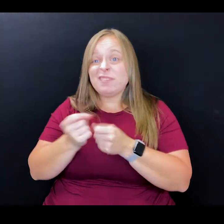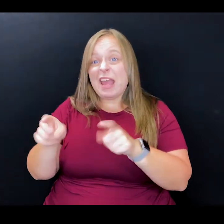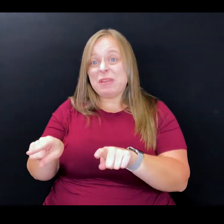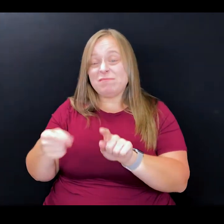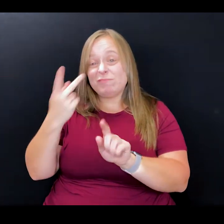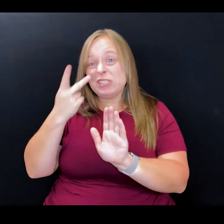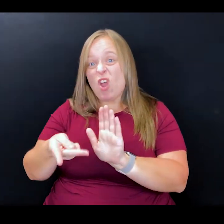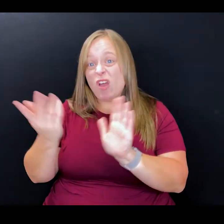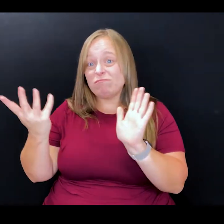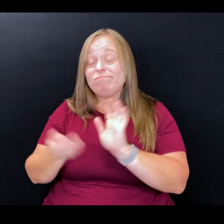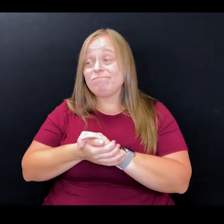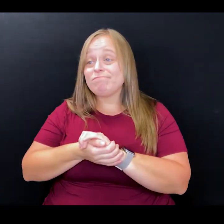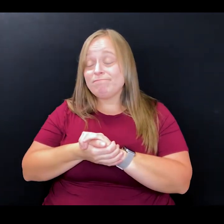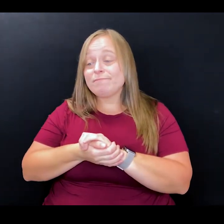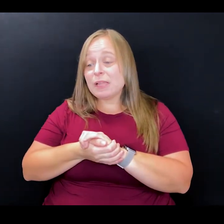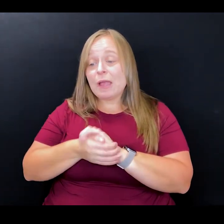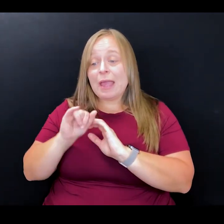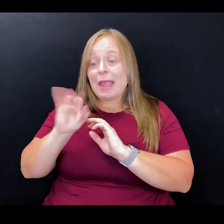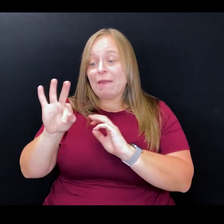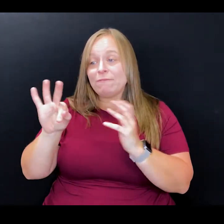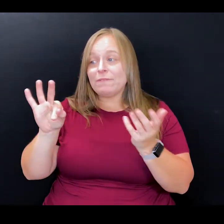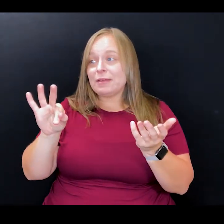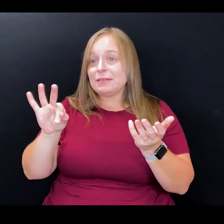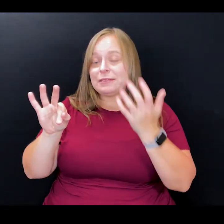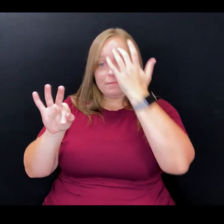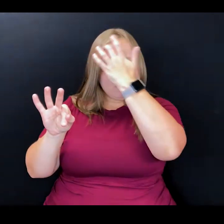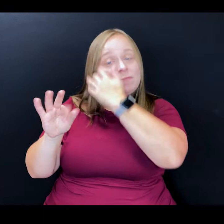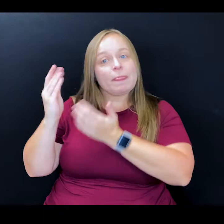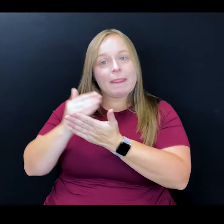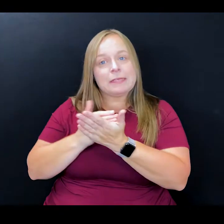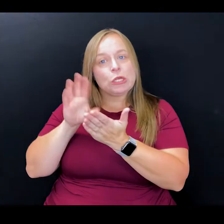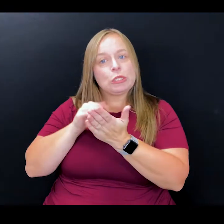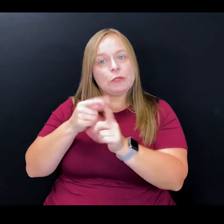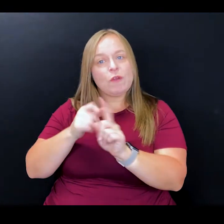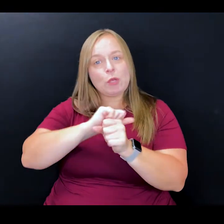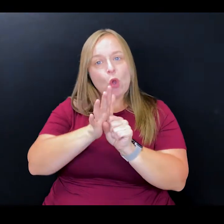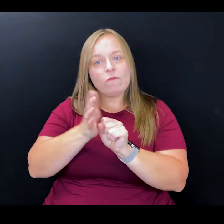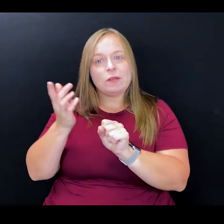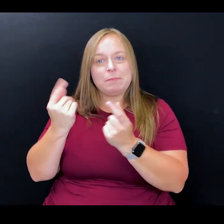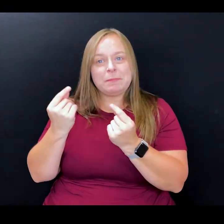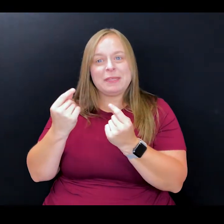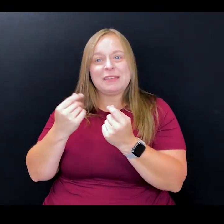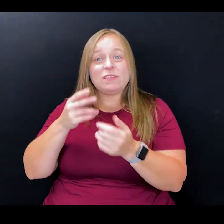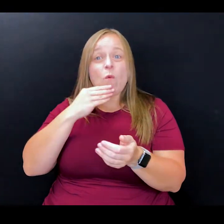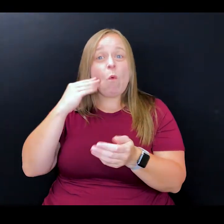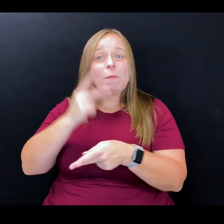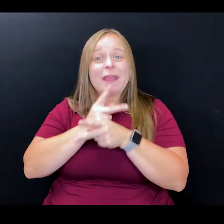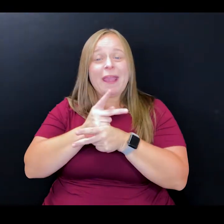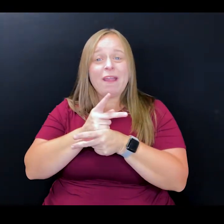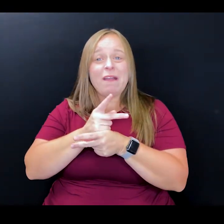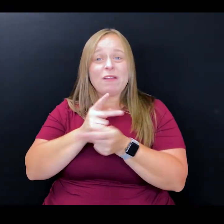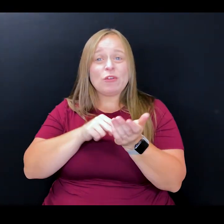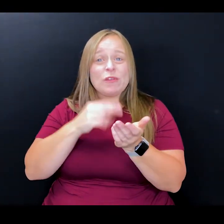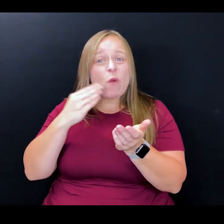what? The disaster happened. If there are lessons to be learned from this, we need to move away from the congregate